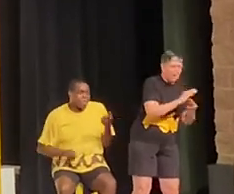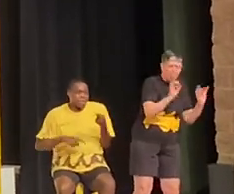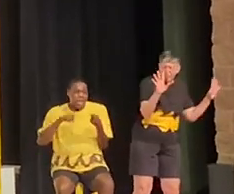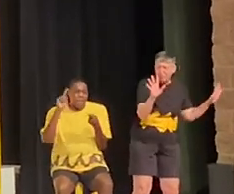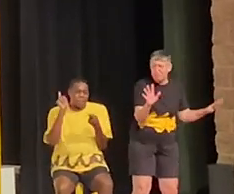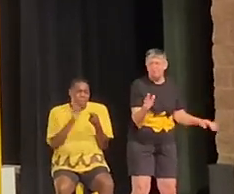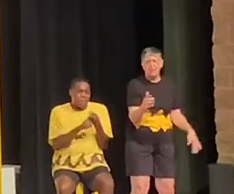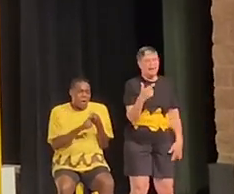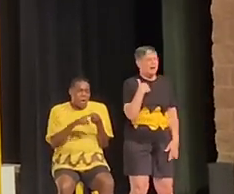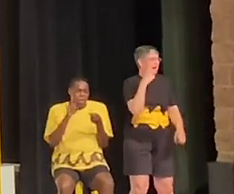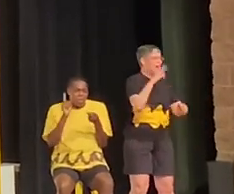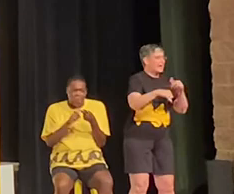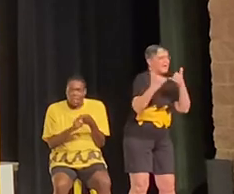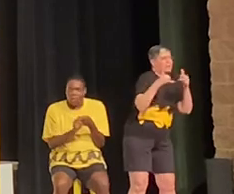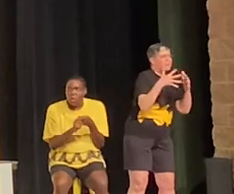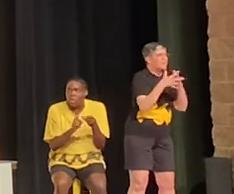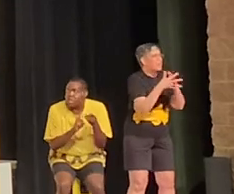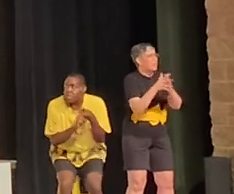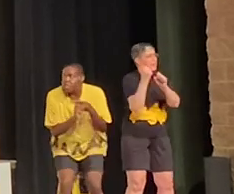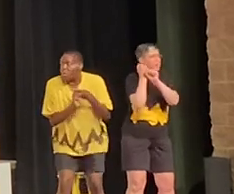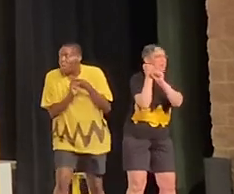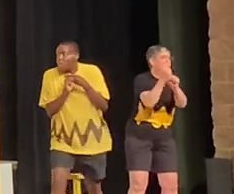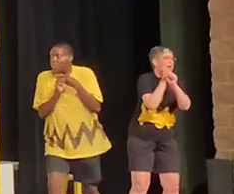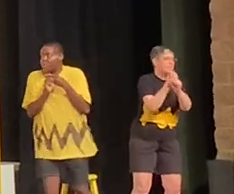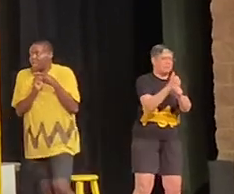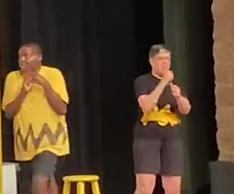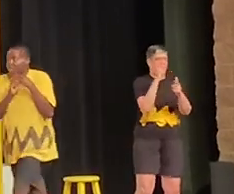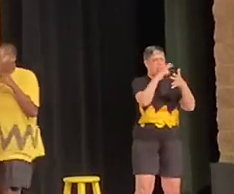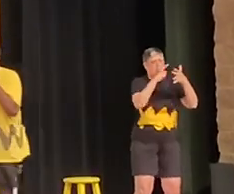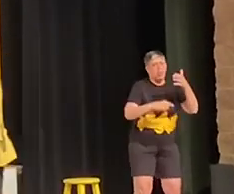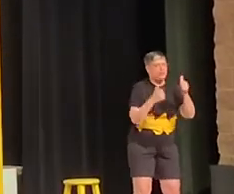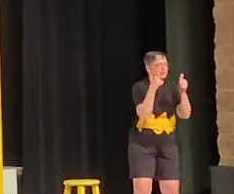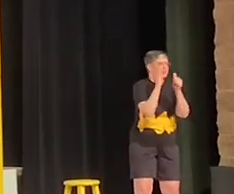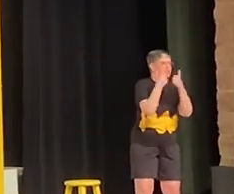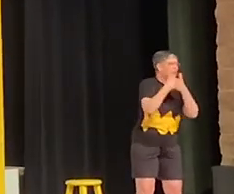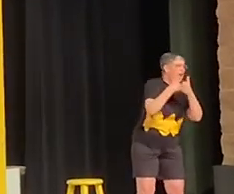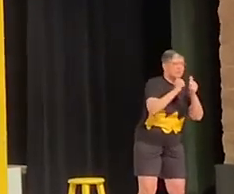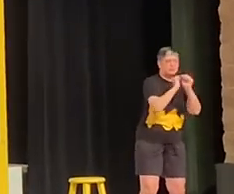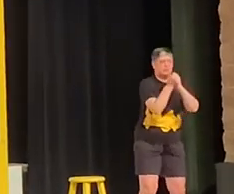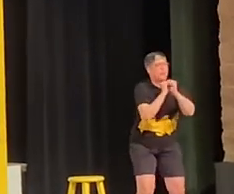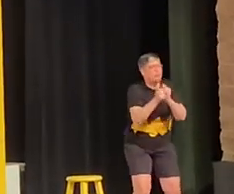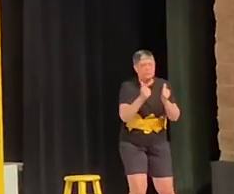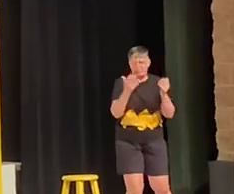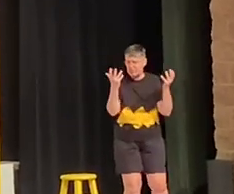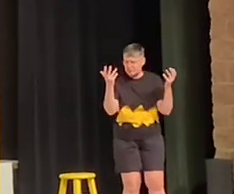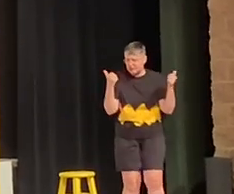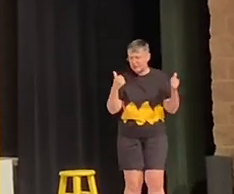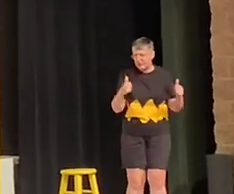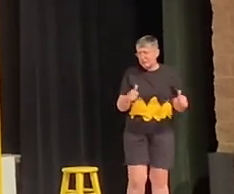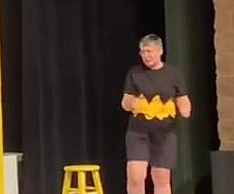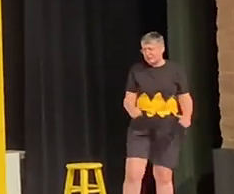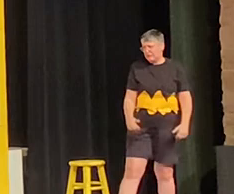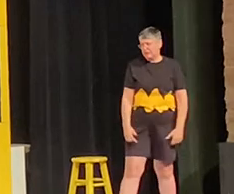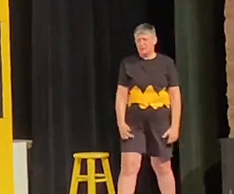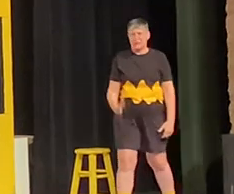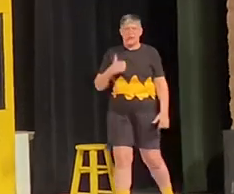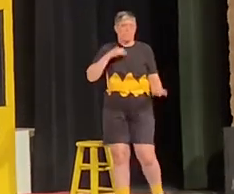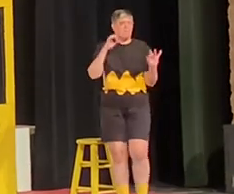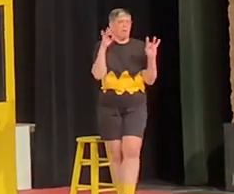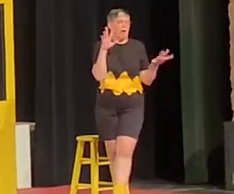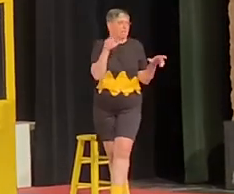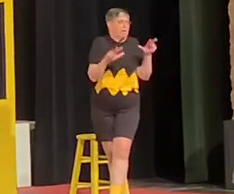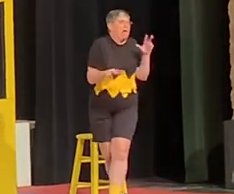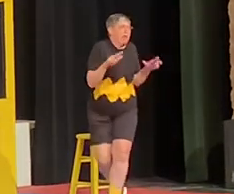been much playing football or baseball or stickball or checkers or marbles or ping pong. I'm